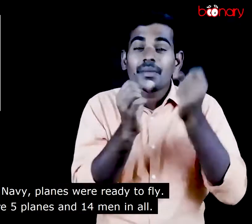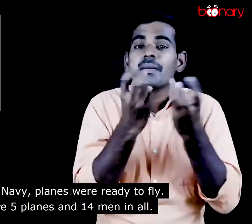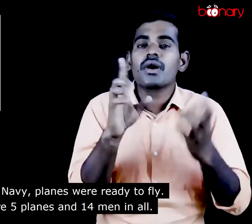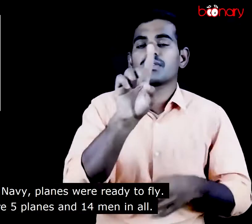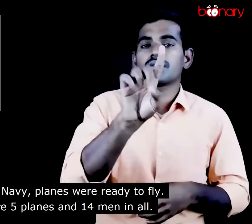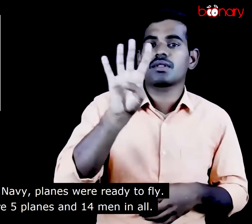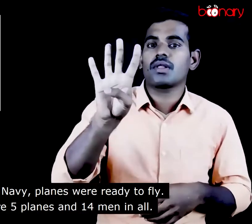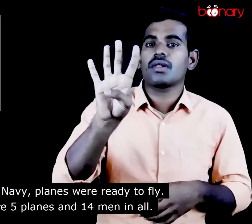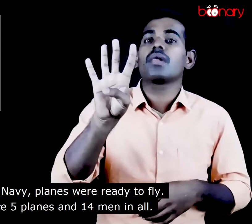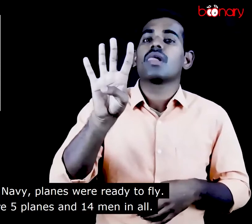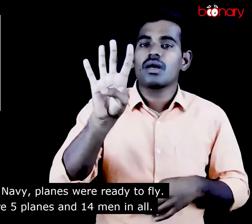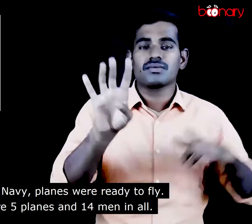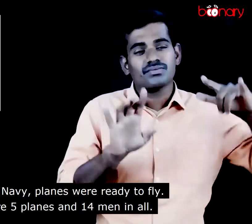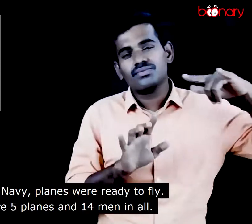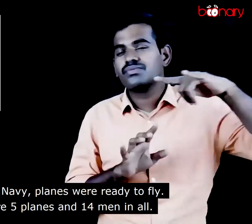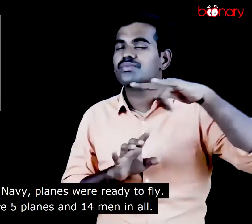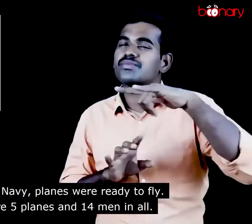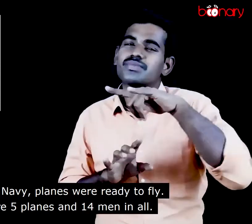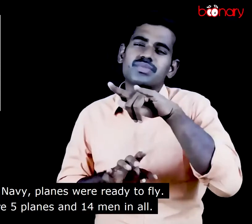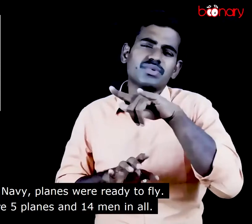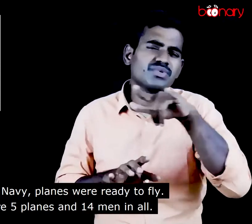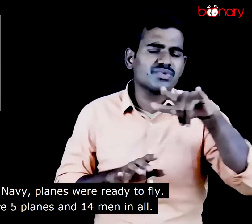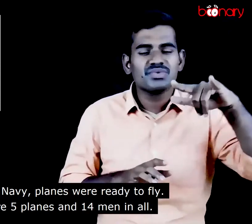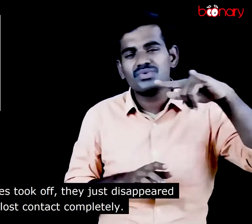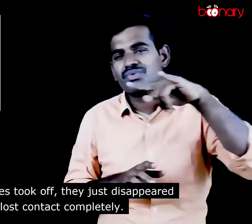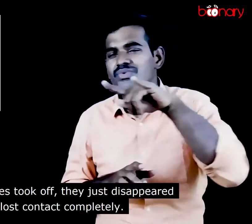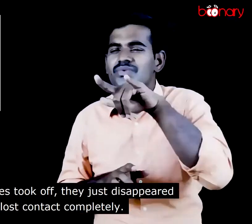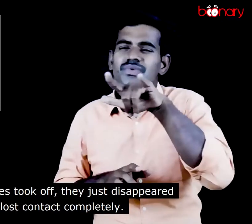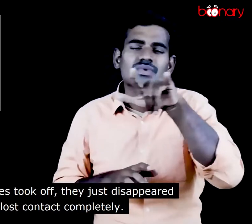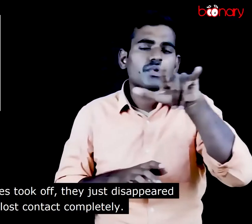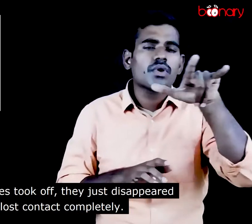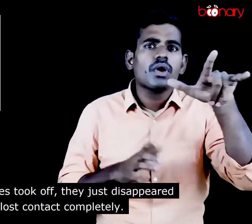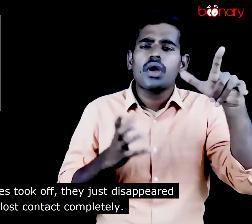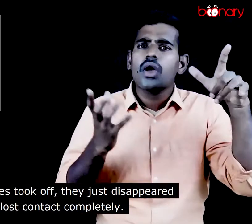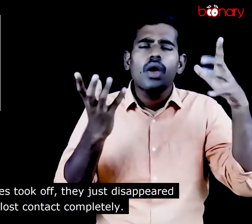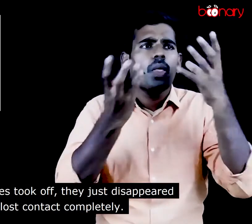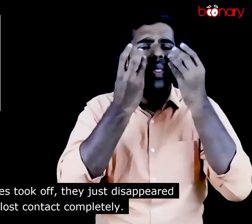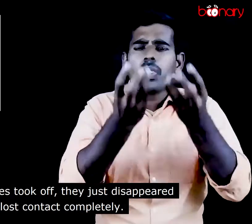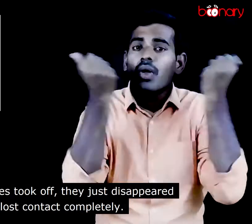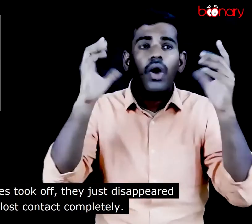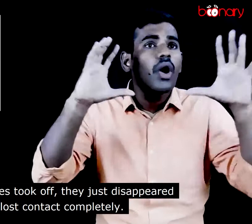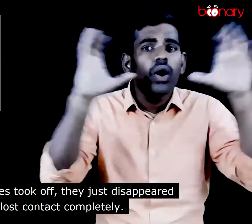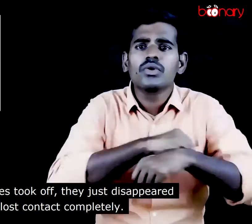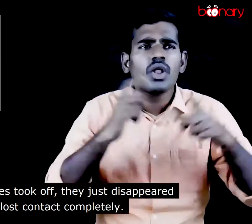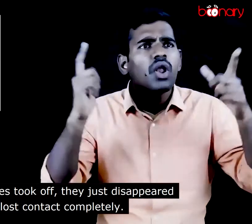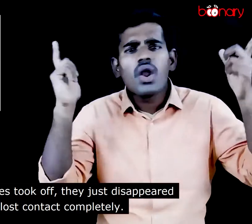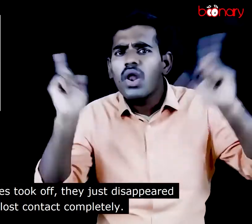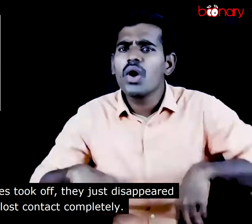and 14 men in all. After the planes took off, they just disappeared and